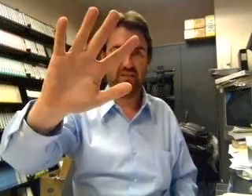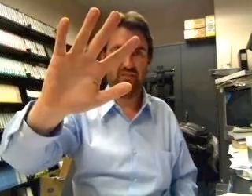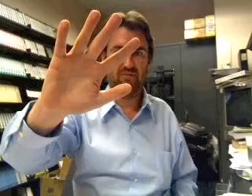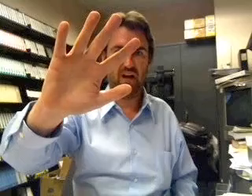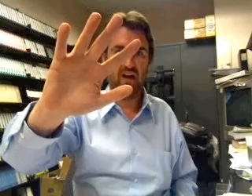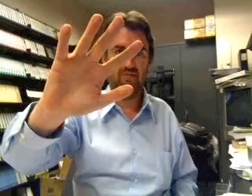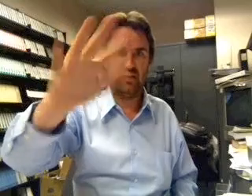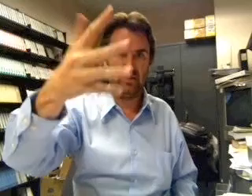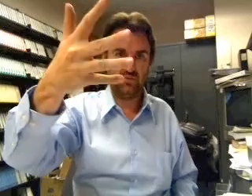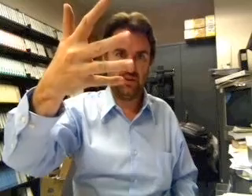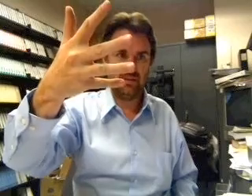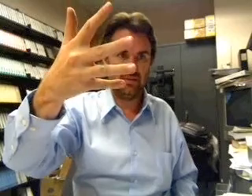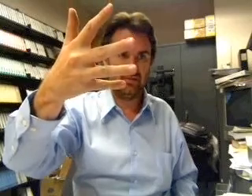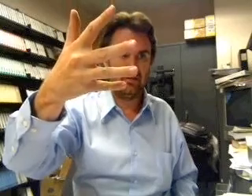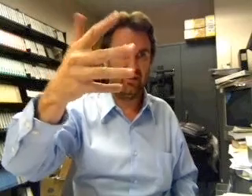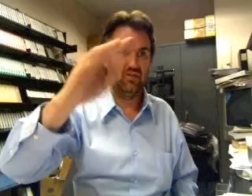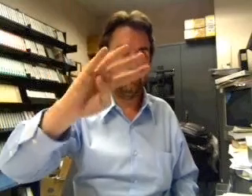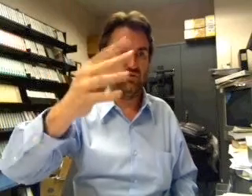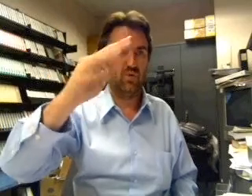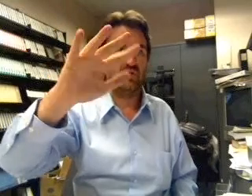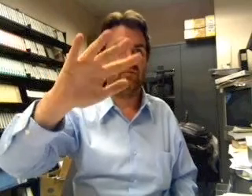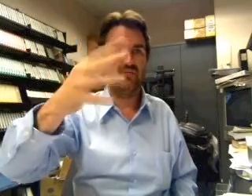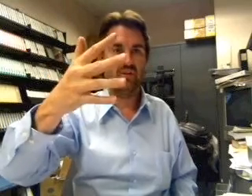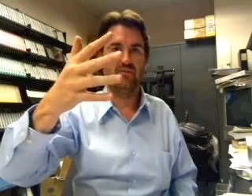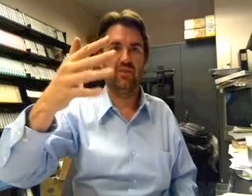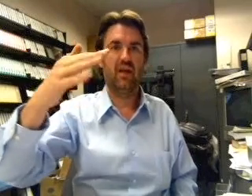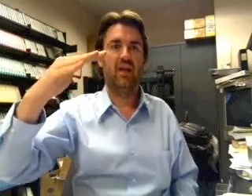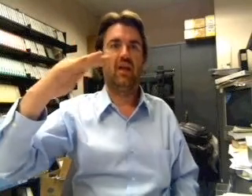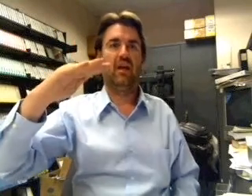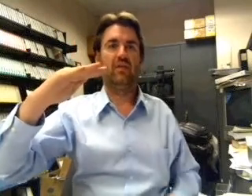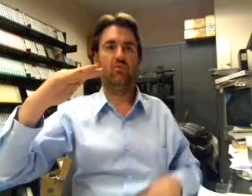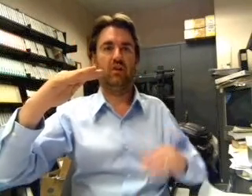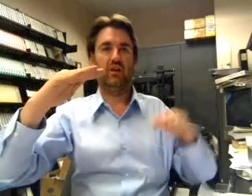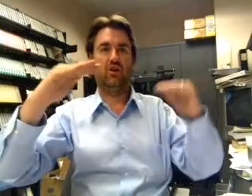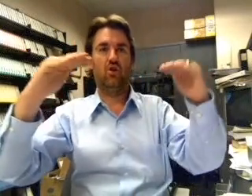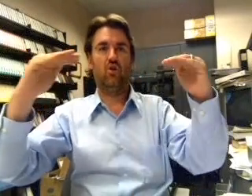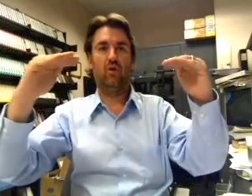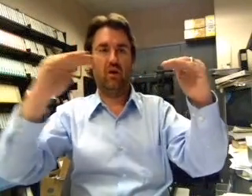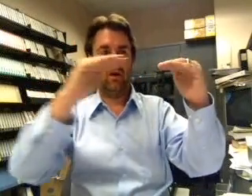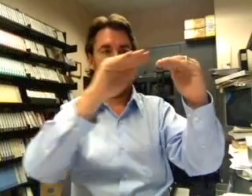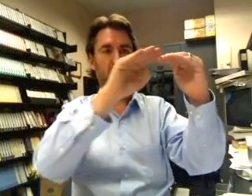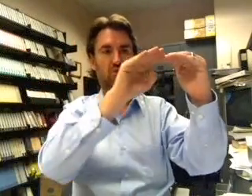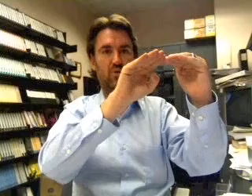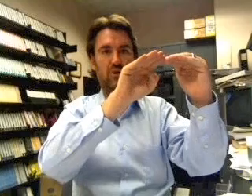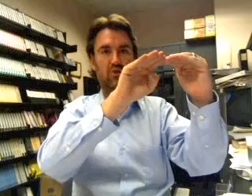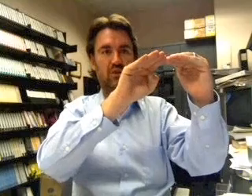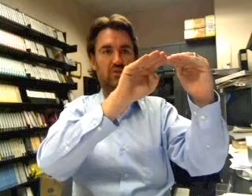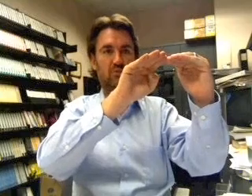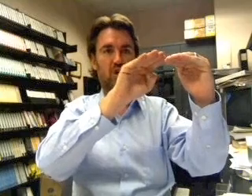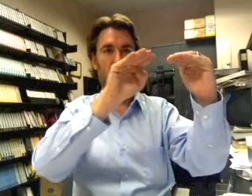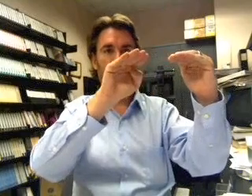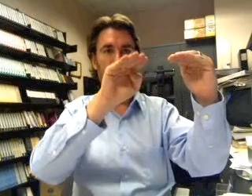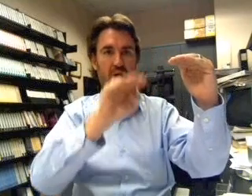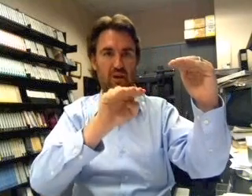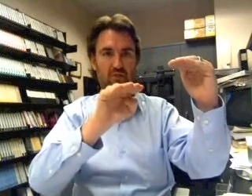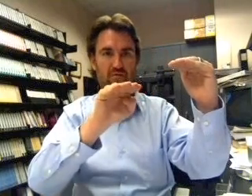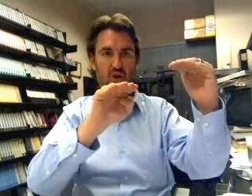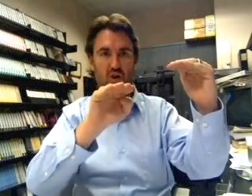a 5 and it twists, the fourth, the fifth, and then we're going to go, as we're going across the bar, the minor fall,